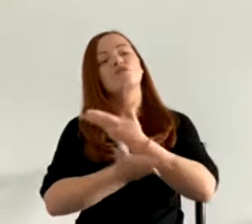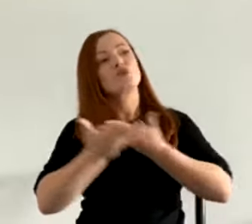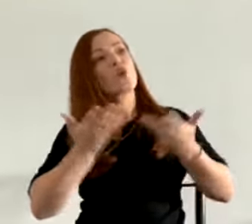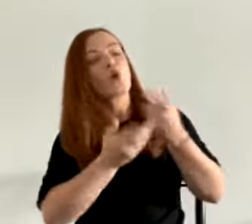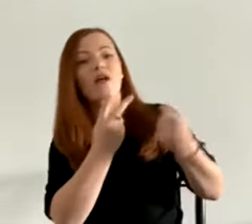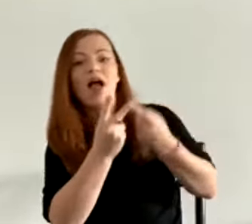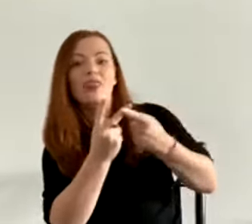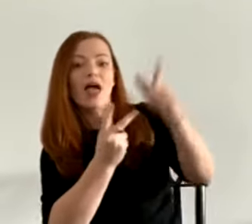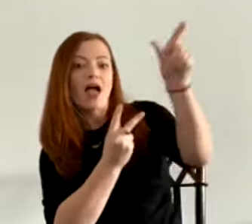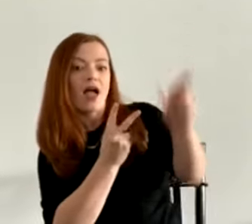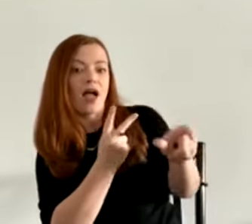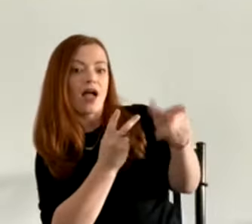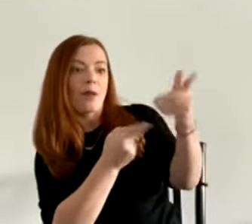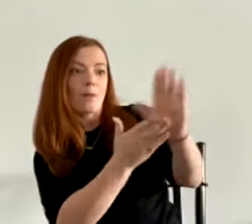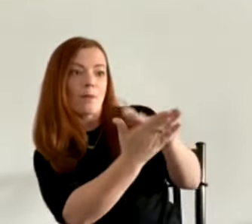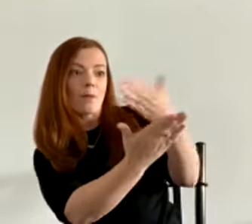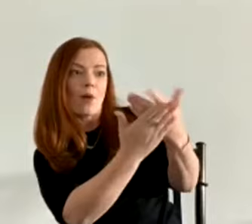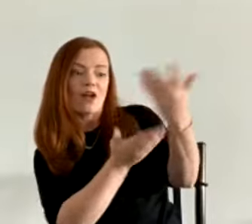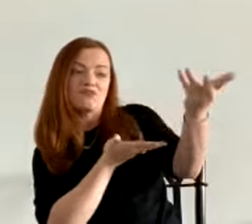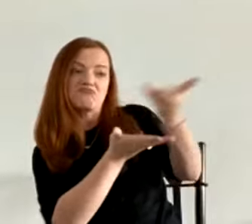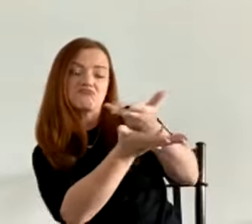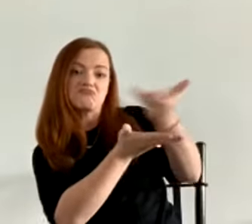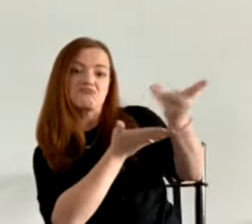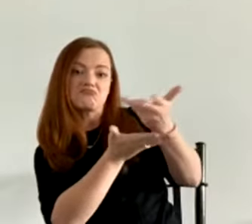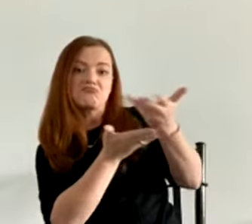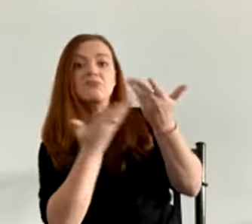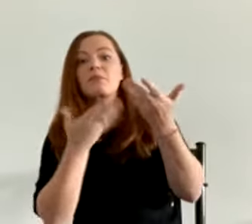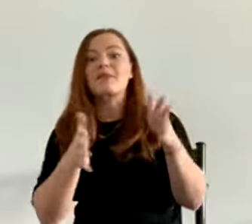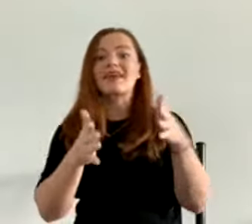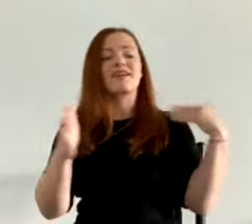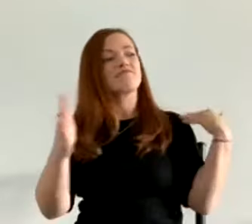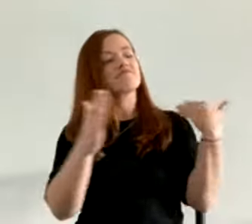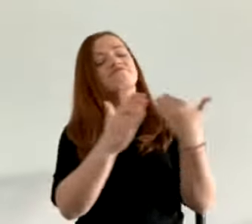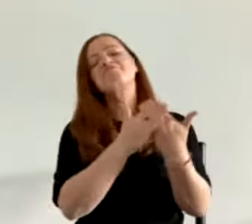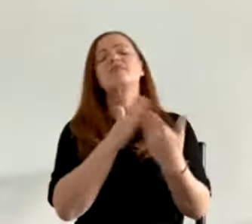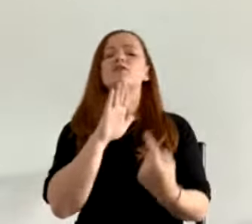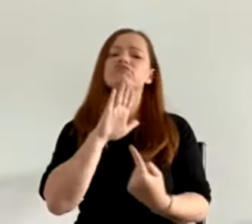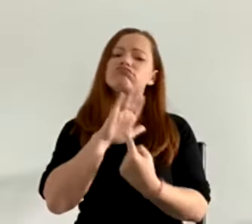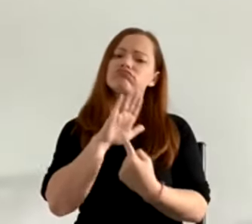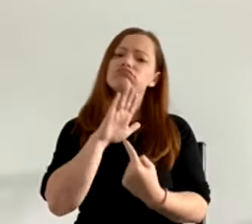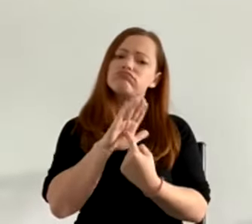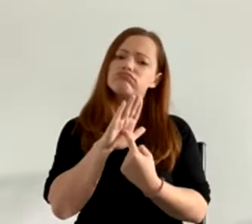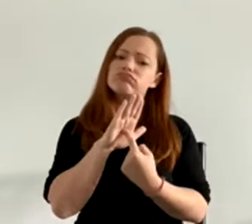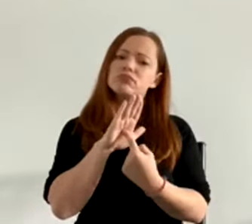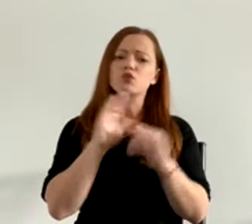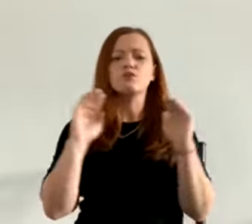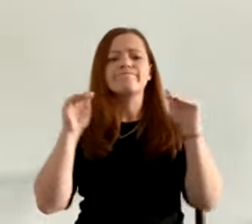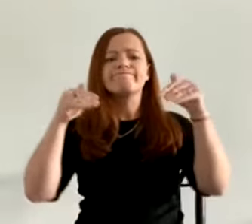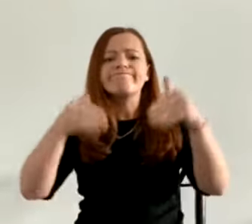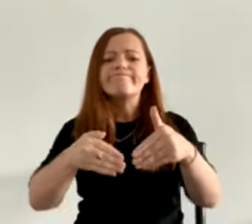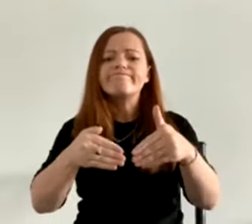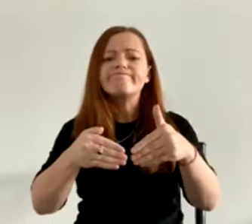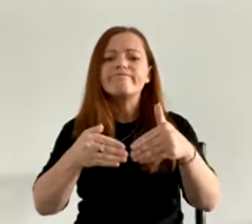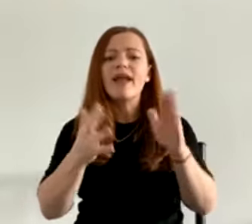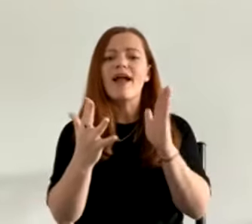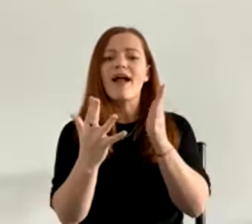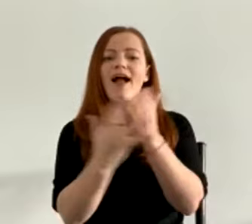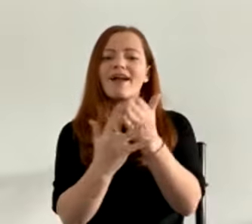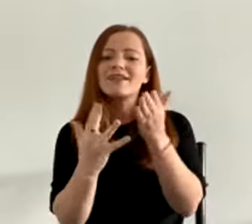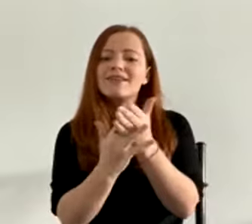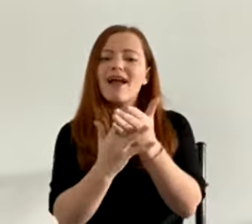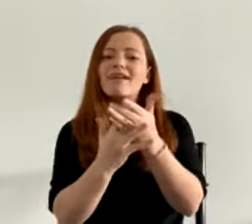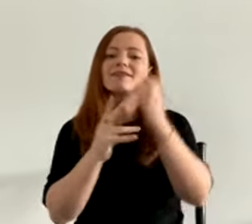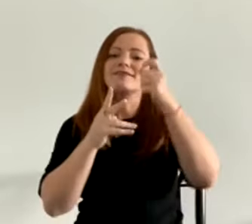really like. It's been really important to me to talk about access and disability as I've been doing